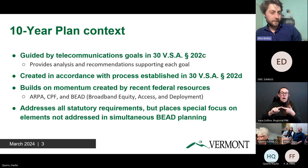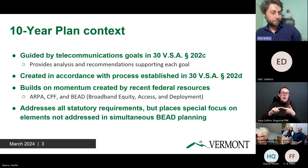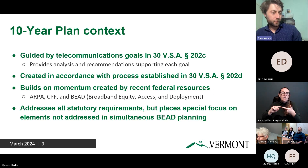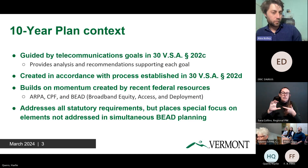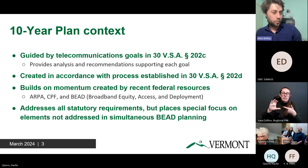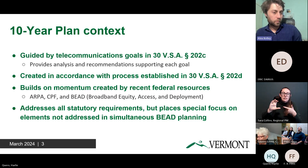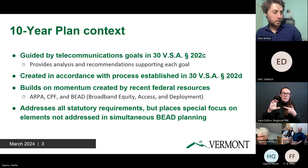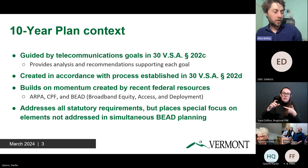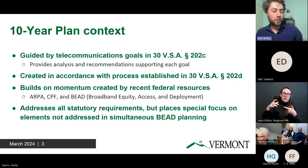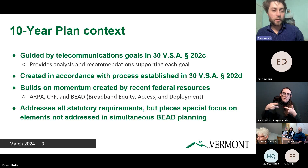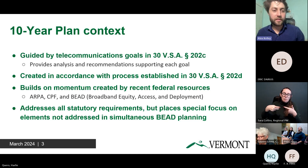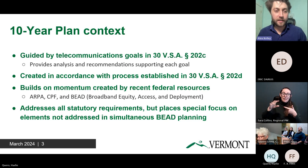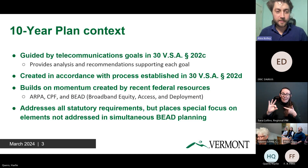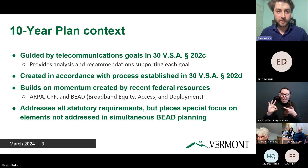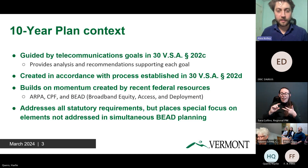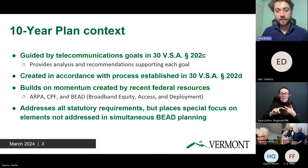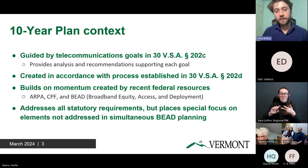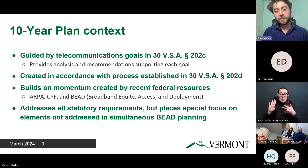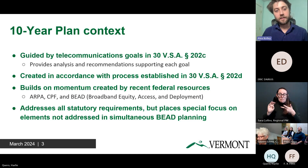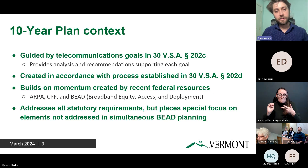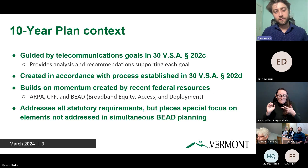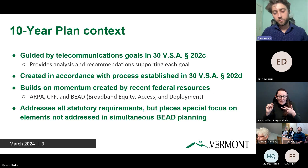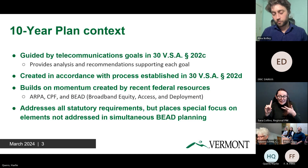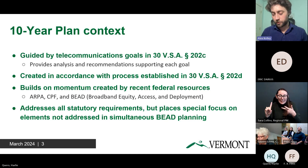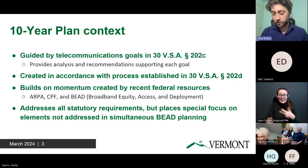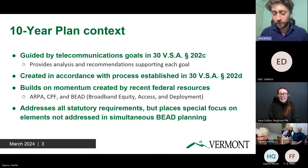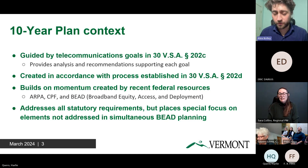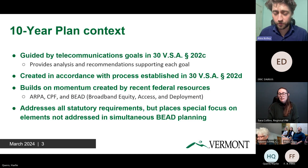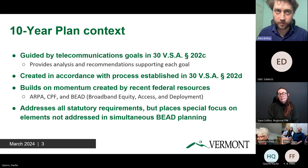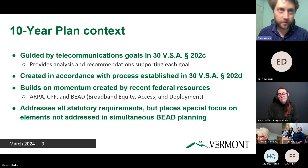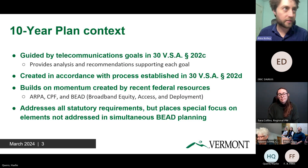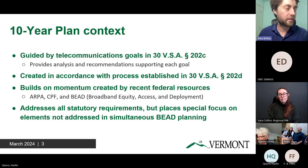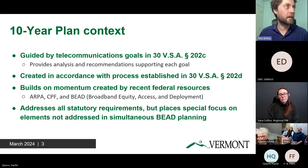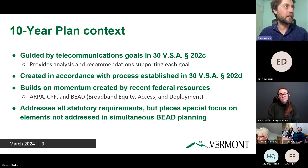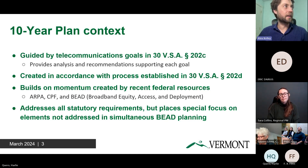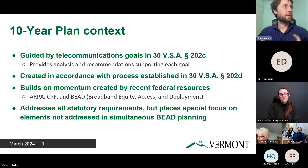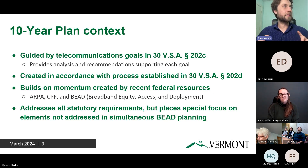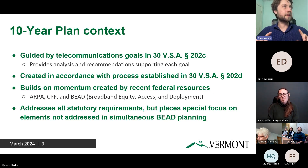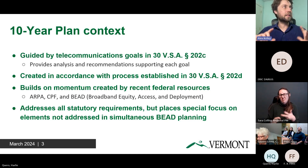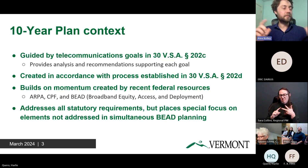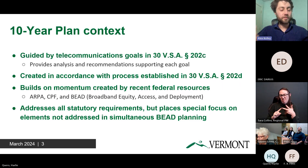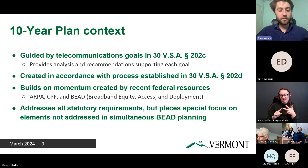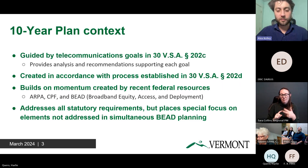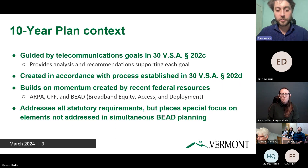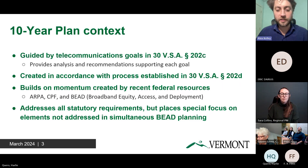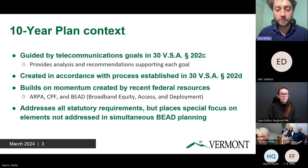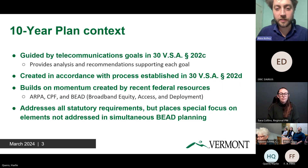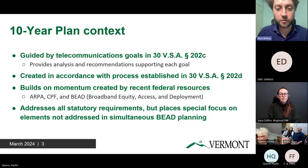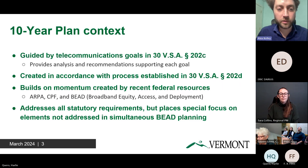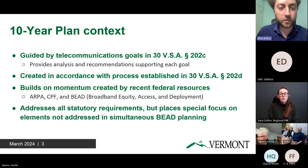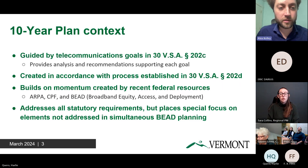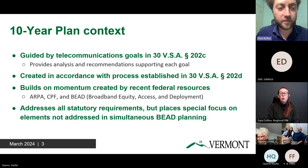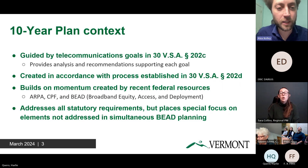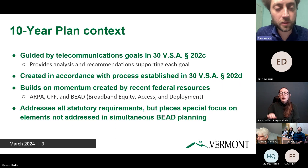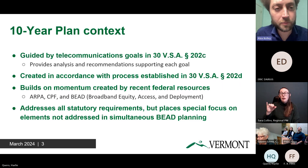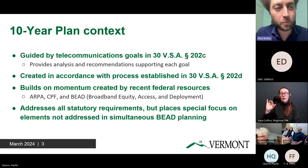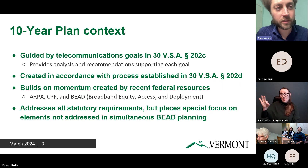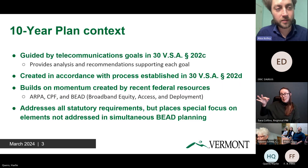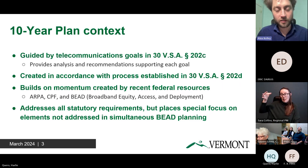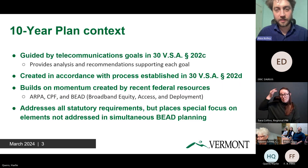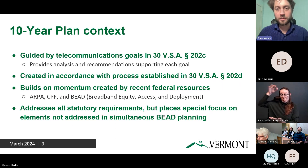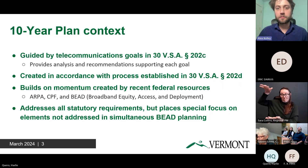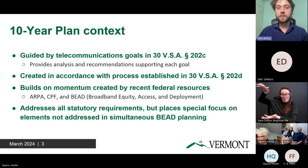work. Along with that, those resources, the federal government in making those resources